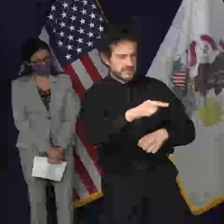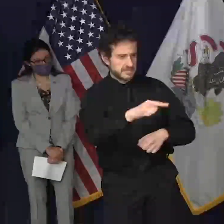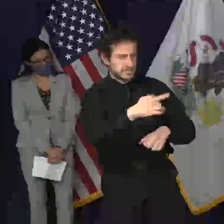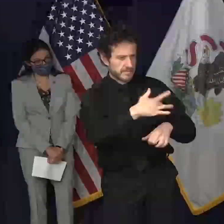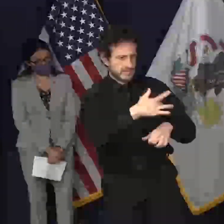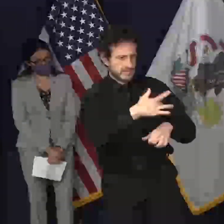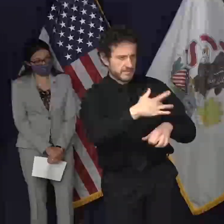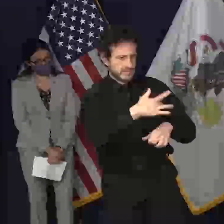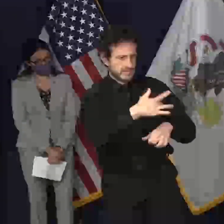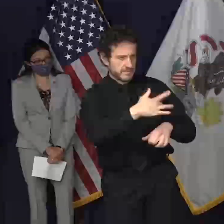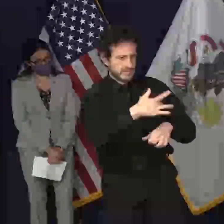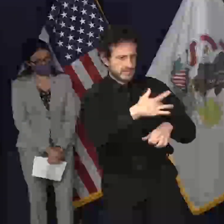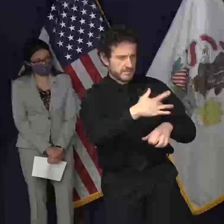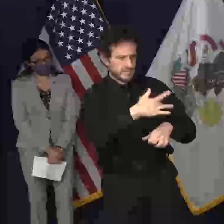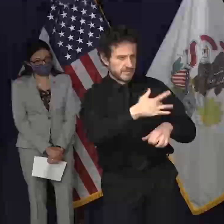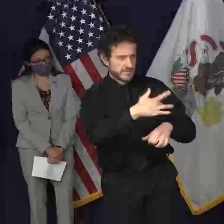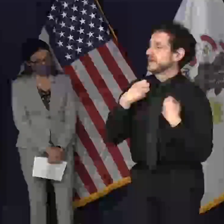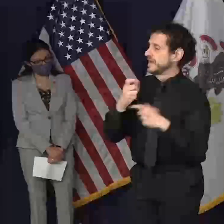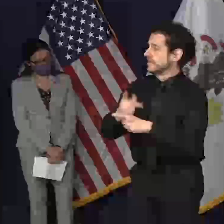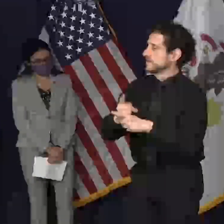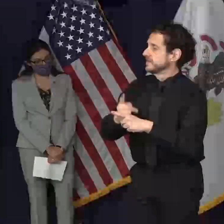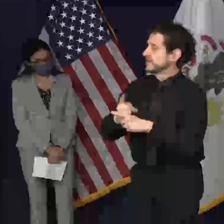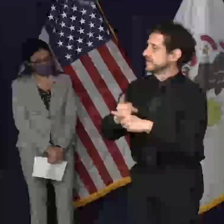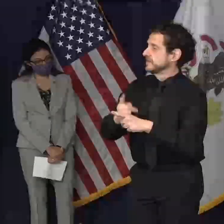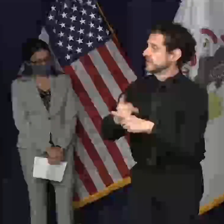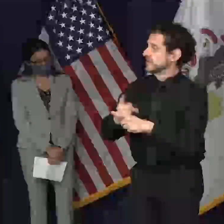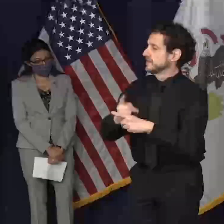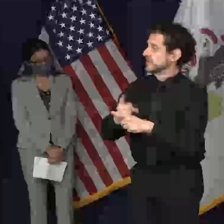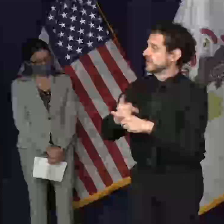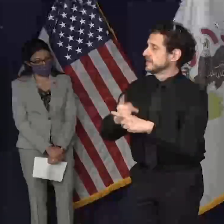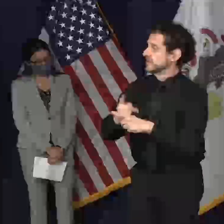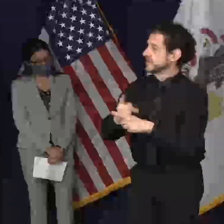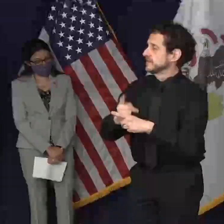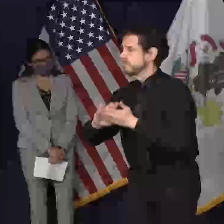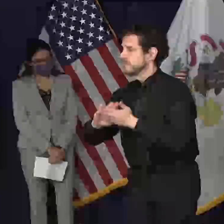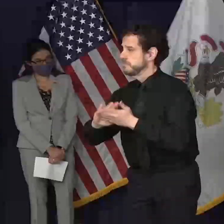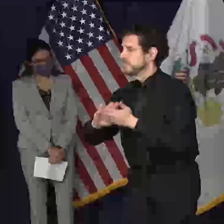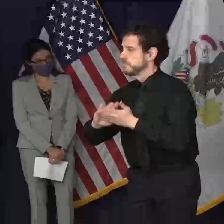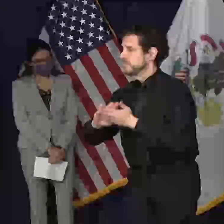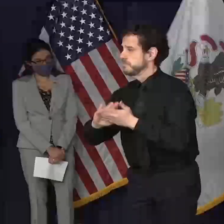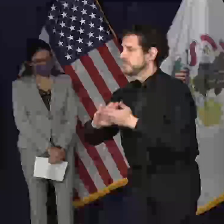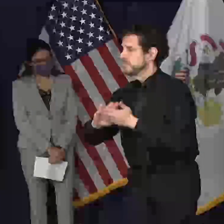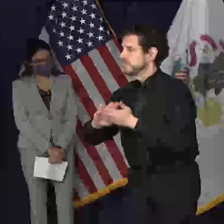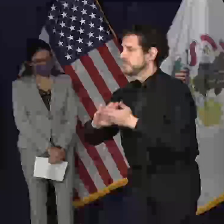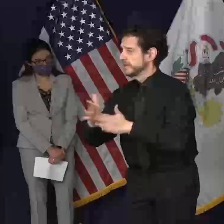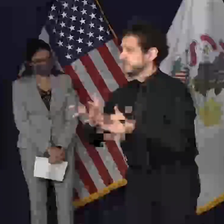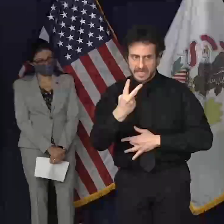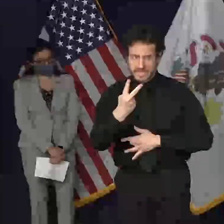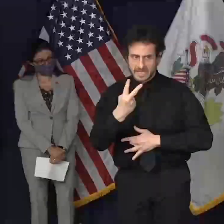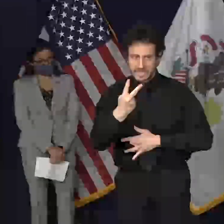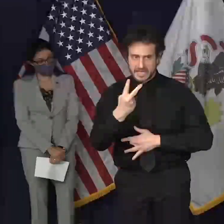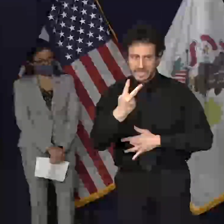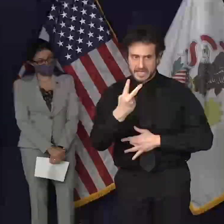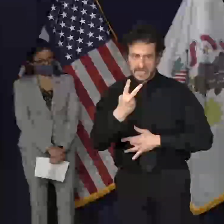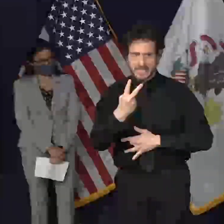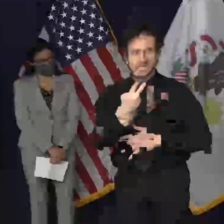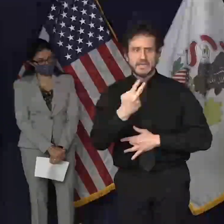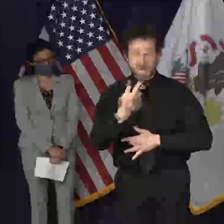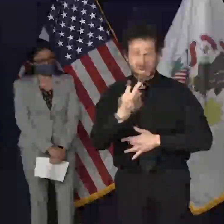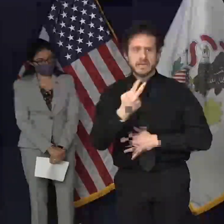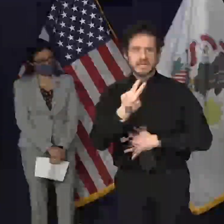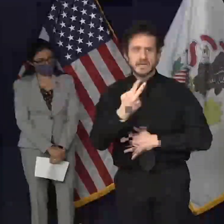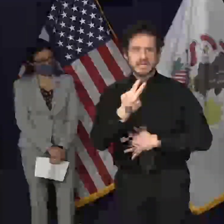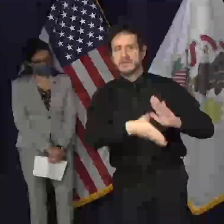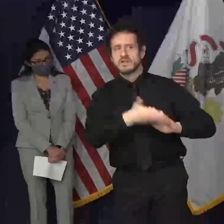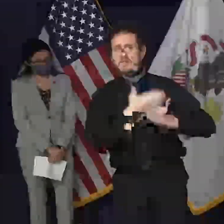for people, and we can see that there's a maintenance of that ability over a period of time, then we will